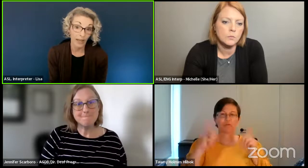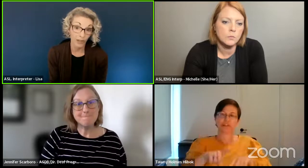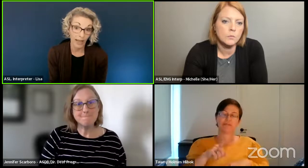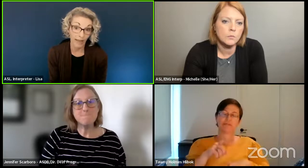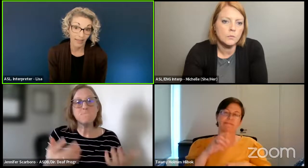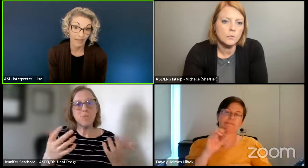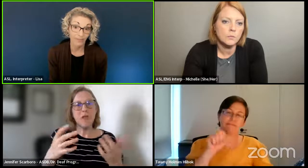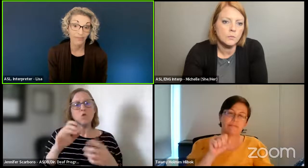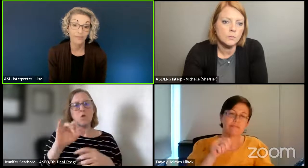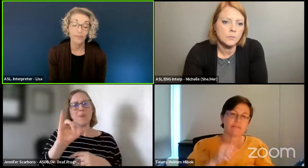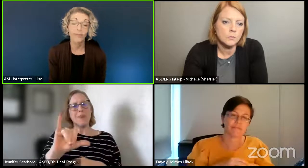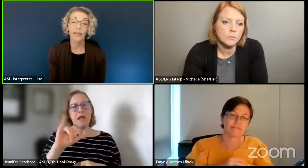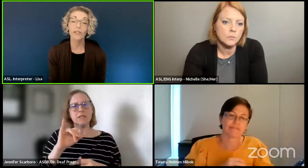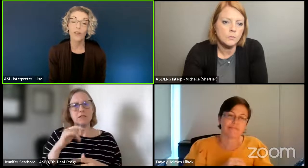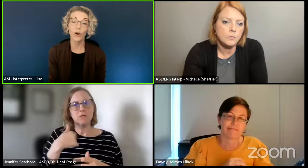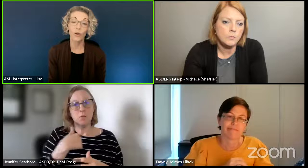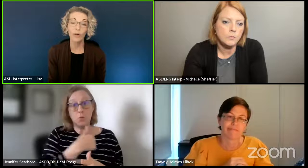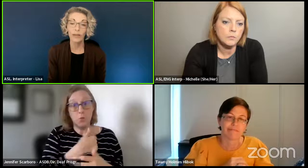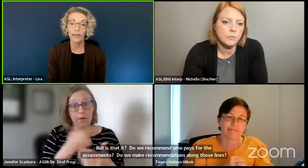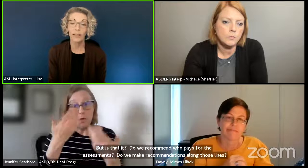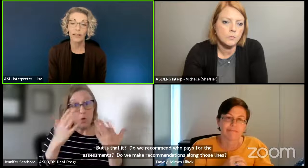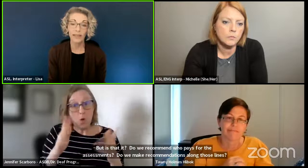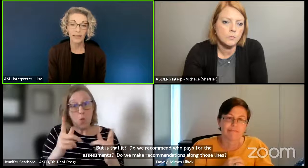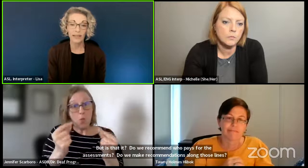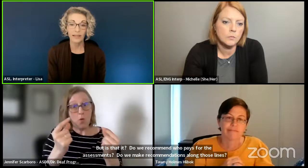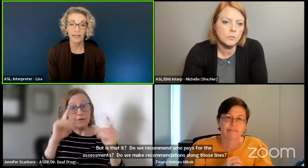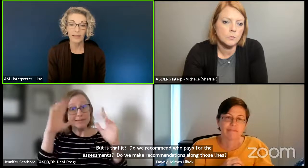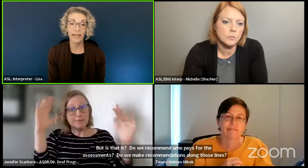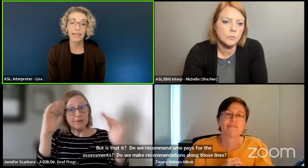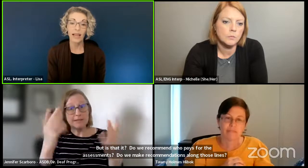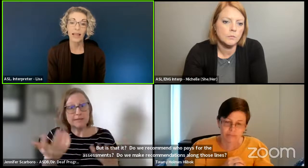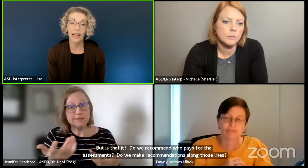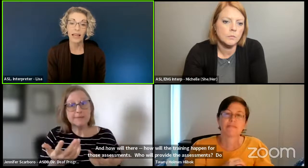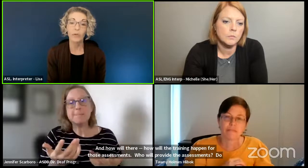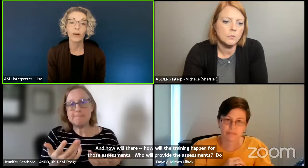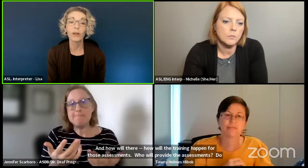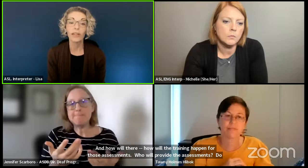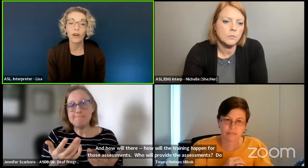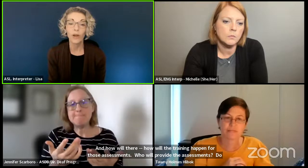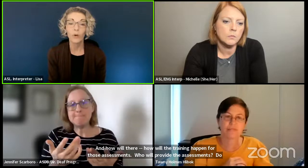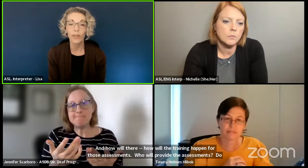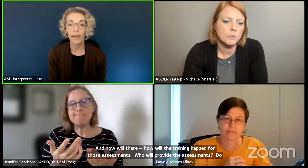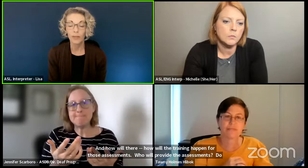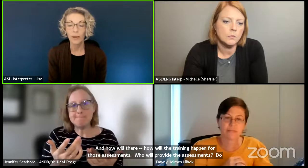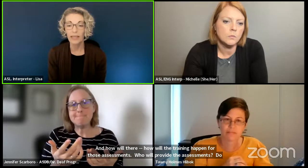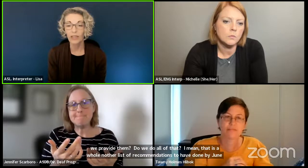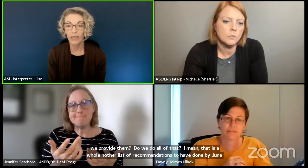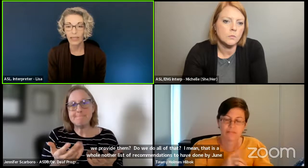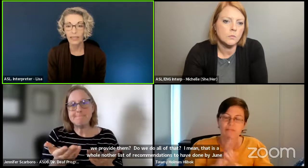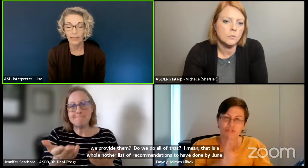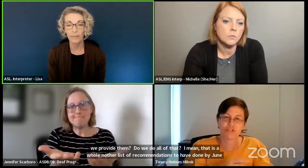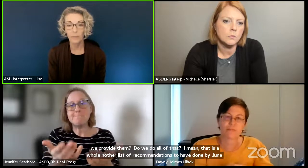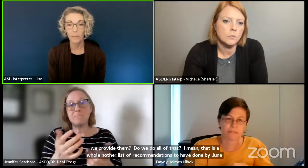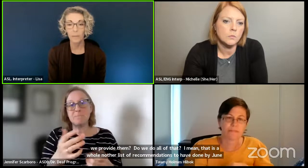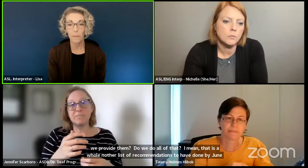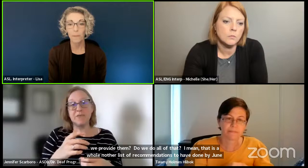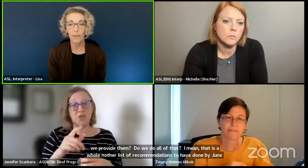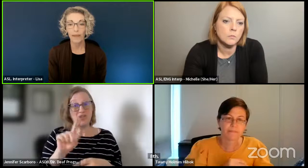have done by June 8th. So that's kind of the thing. We really don't know what the expectation